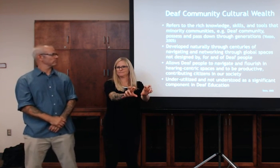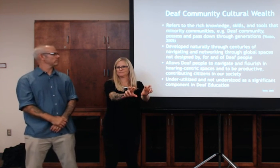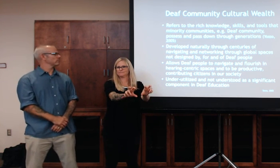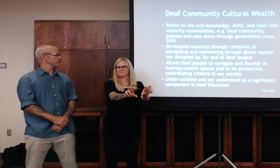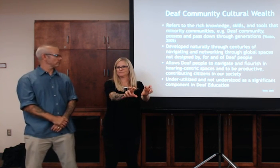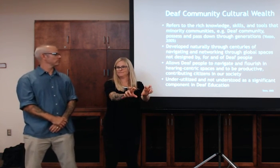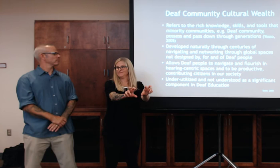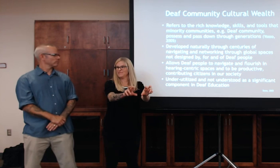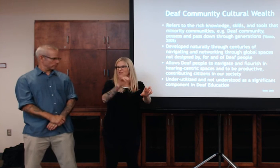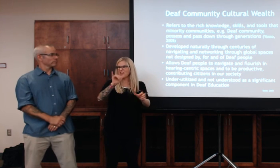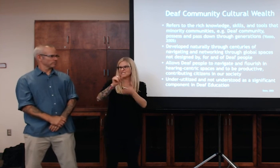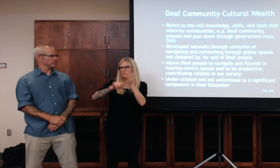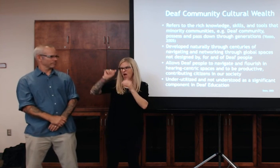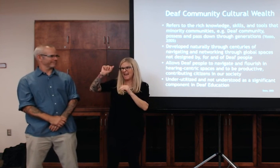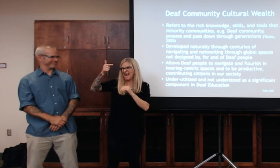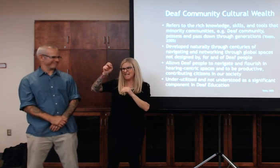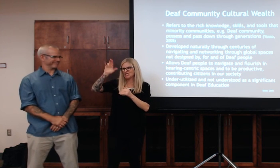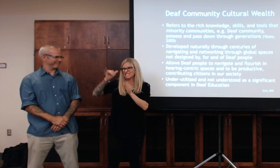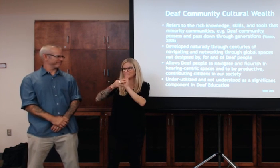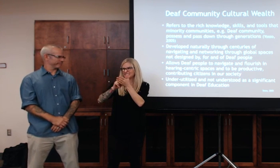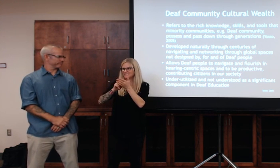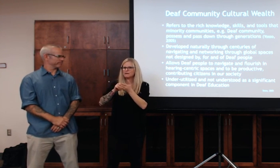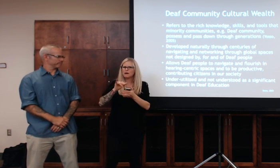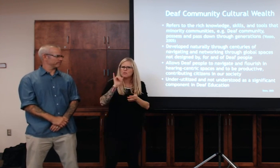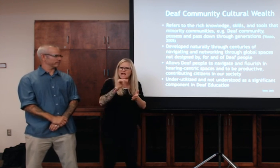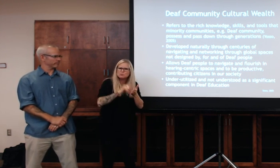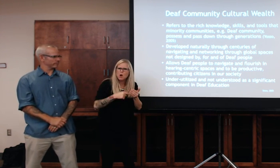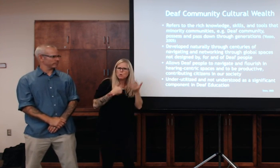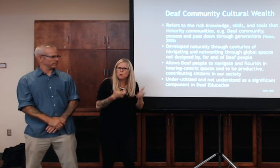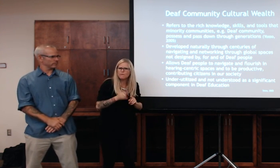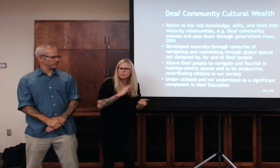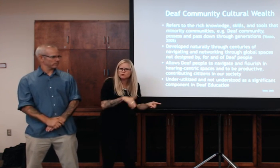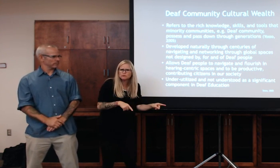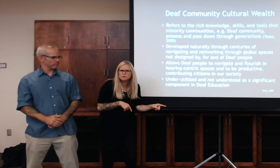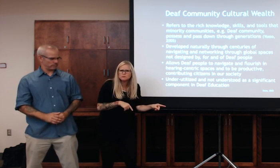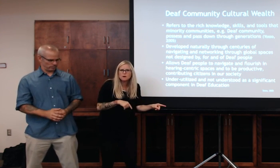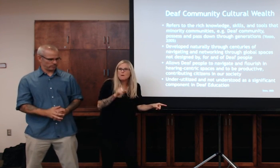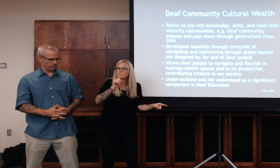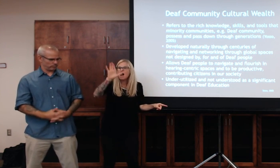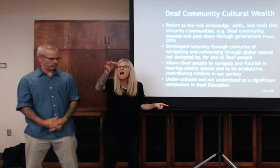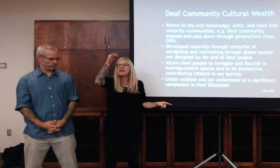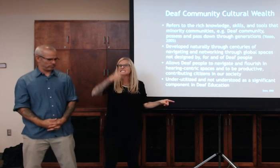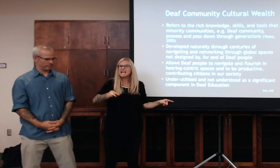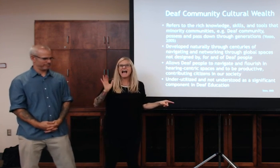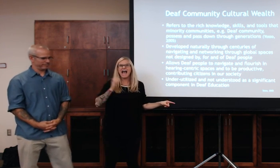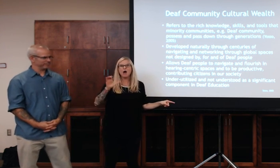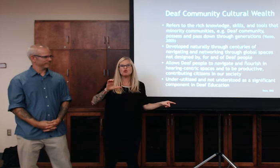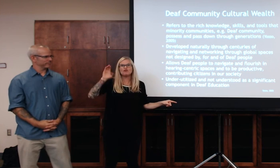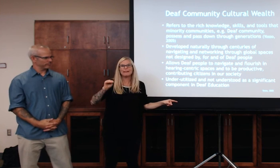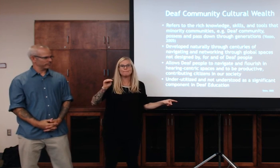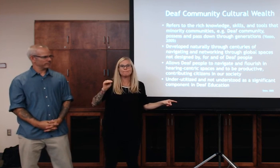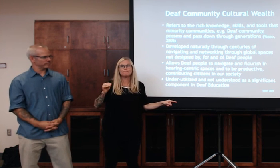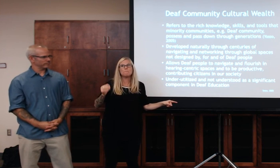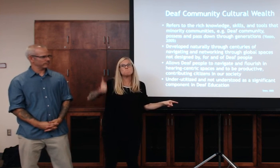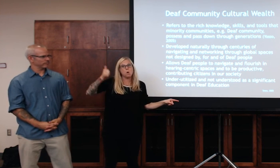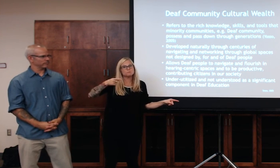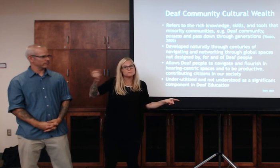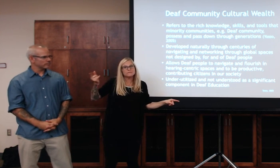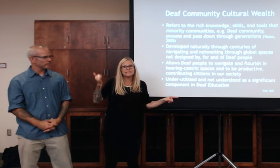in. And that's what an agency is. And that's what we're waiting for our children. But instead, our curriculum